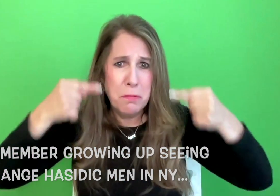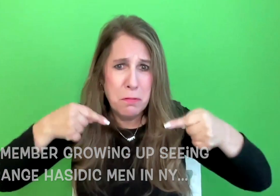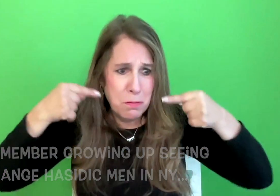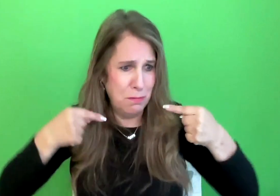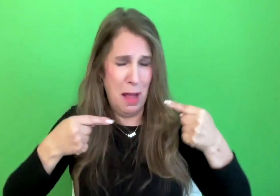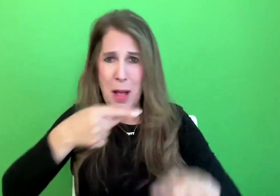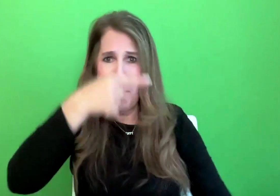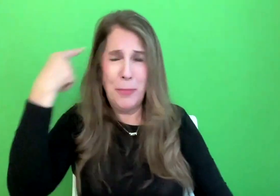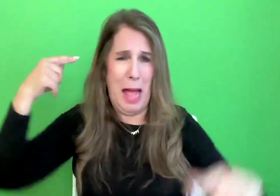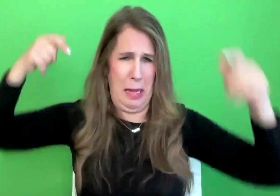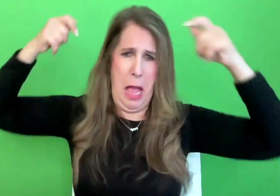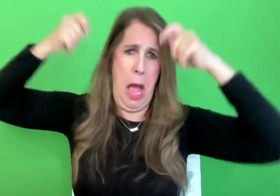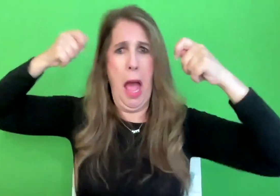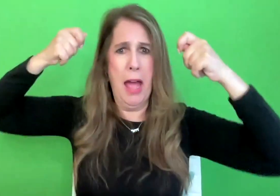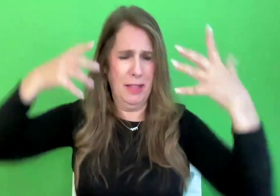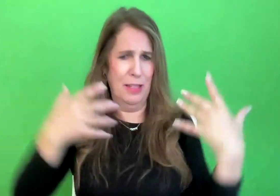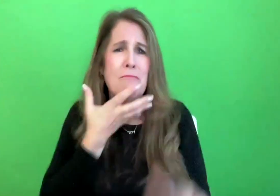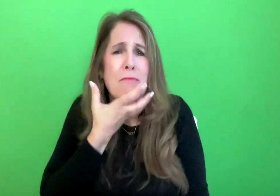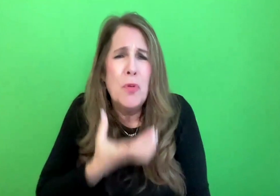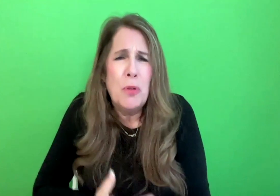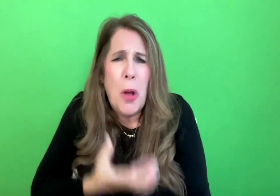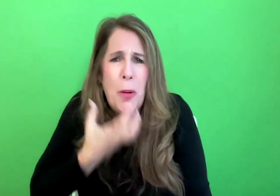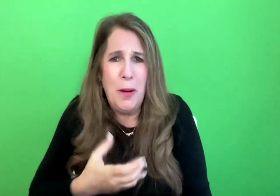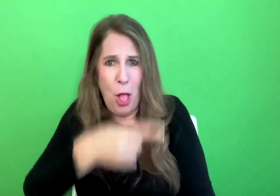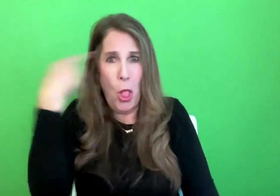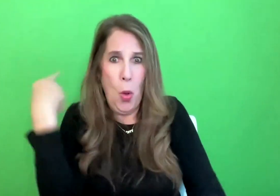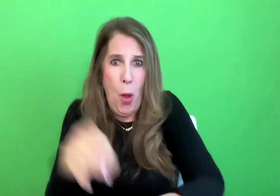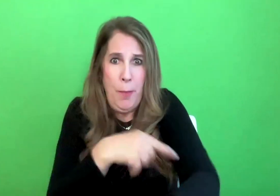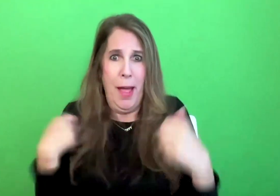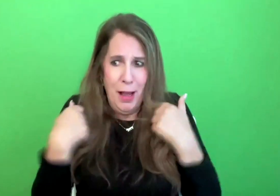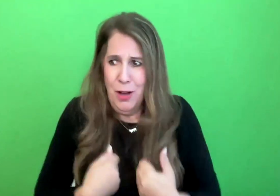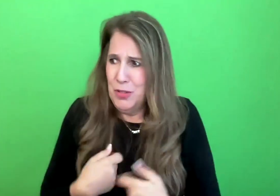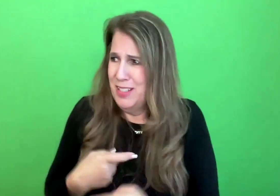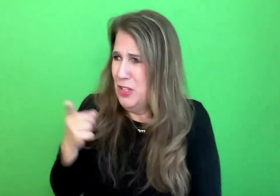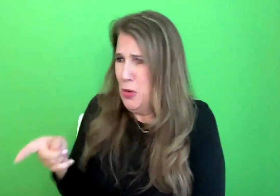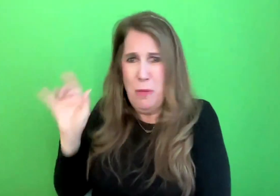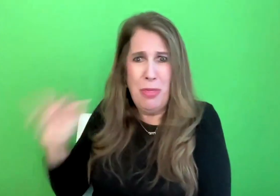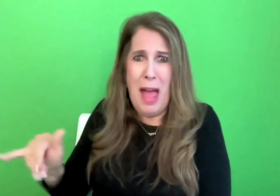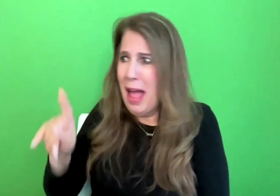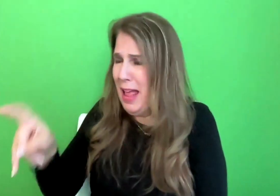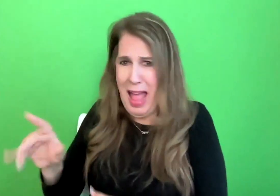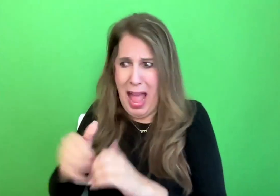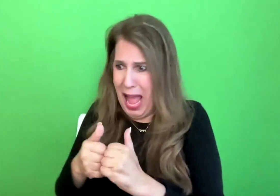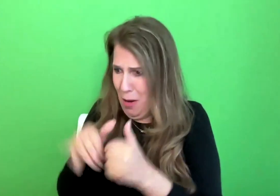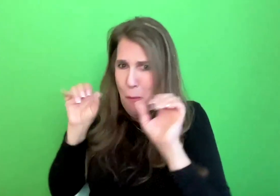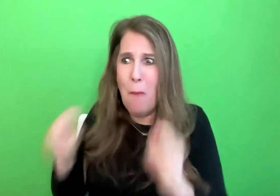be? I looked again and laughed at myself. Of course they are. How could it not